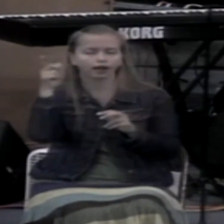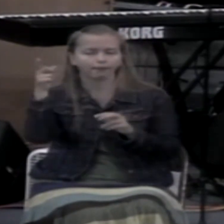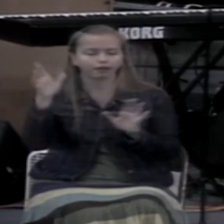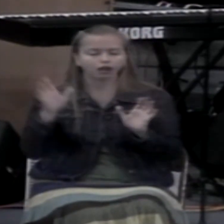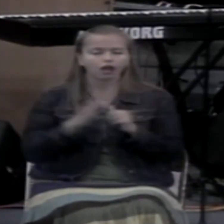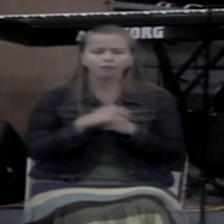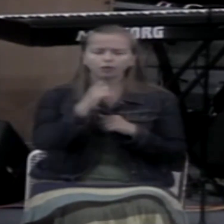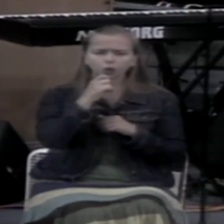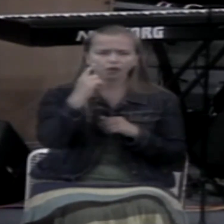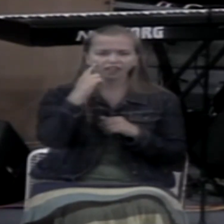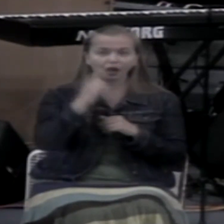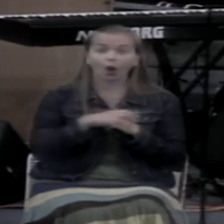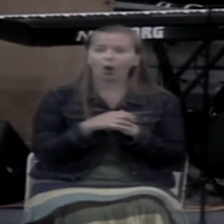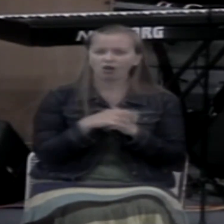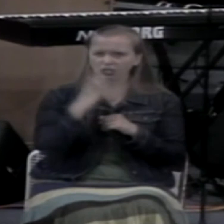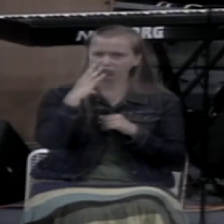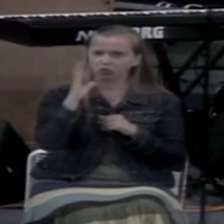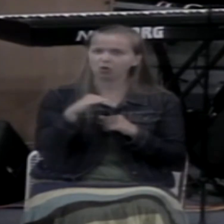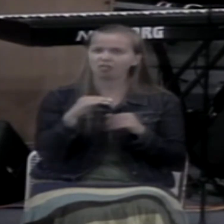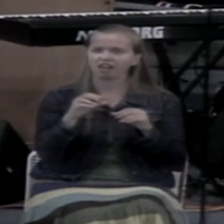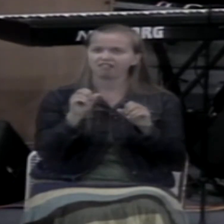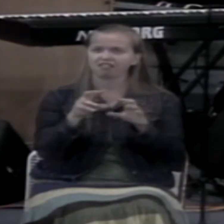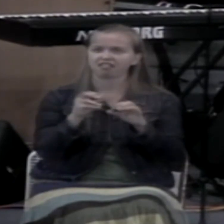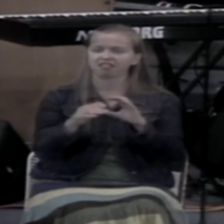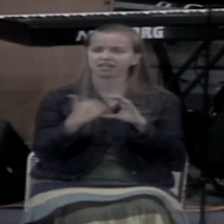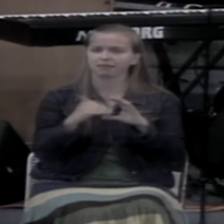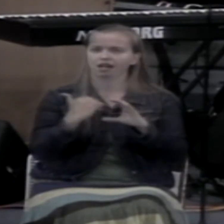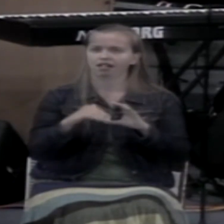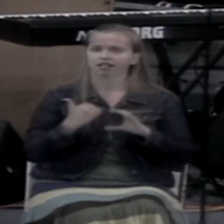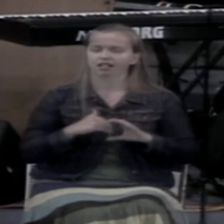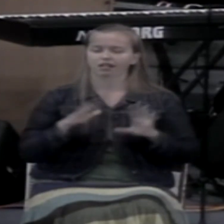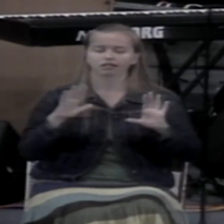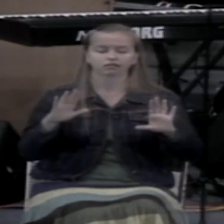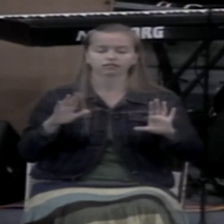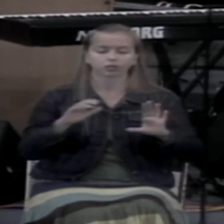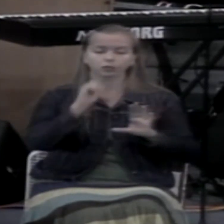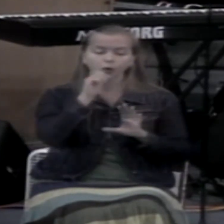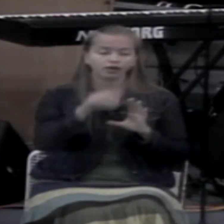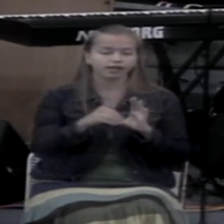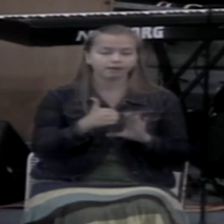Washington? He said, oh, every day, 25 or 30. I said, you read them? Oh, yeah. You check them out? Yeah.